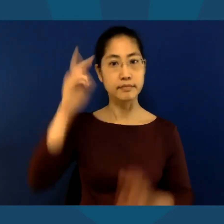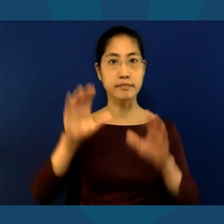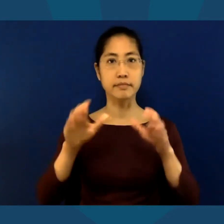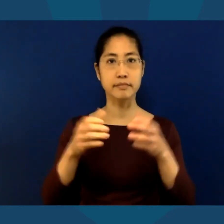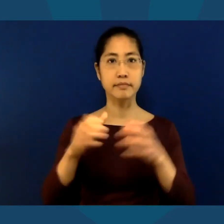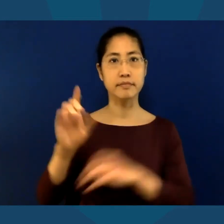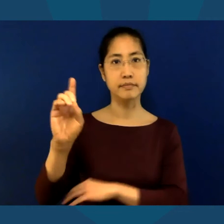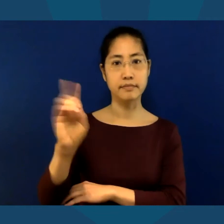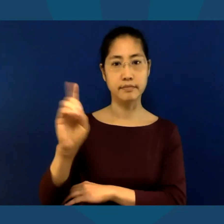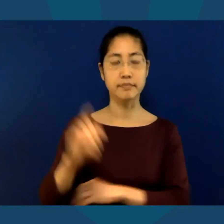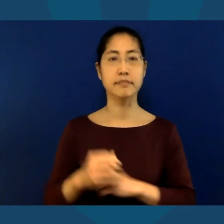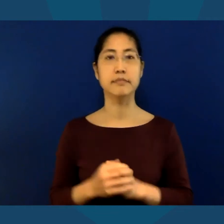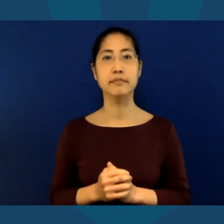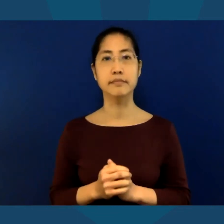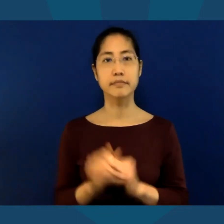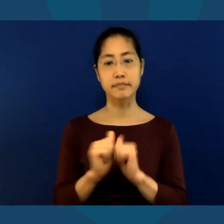Party, Democratic.